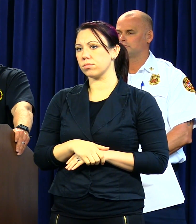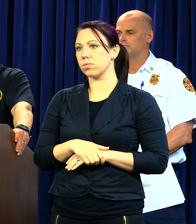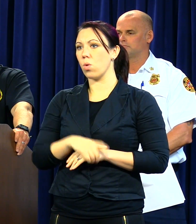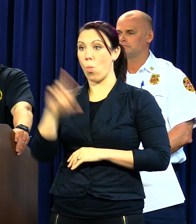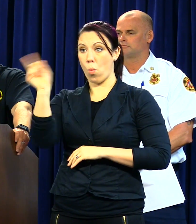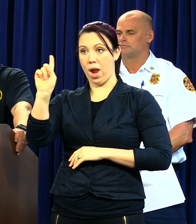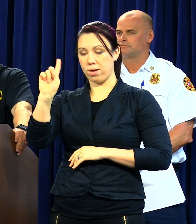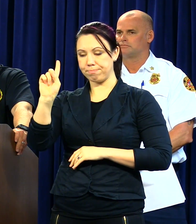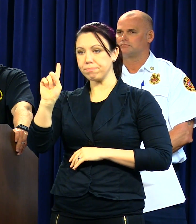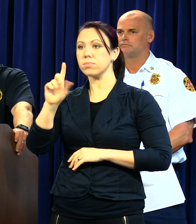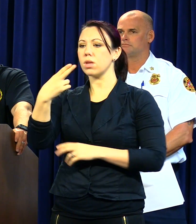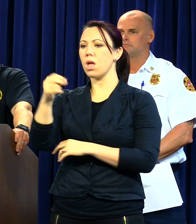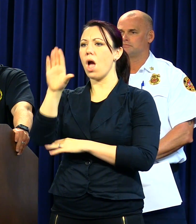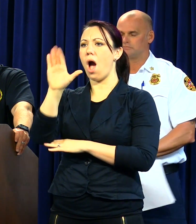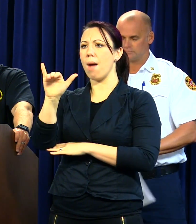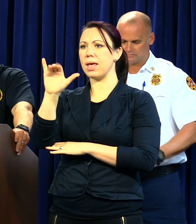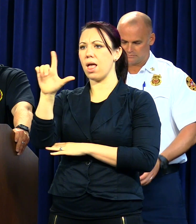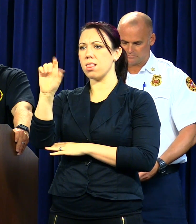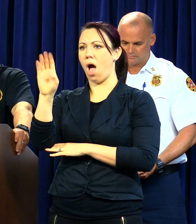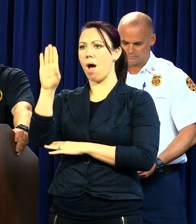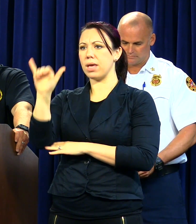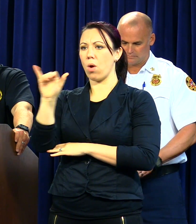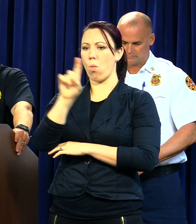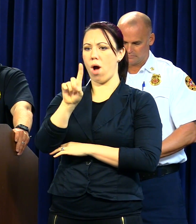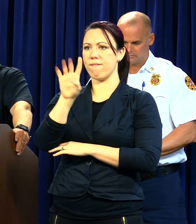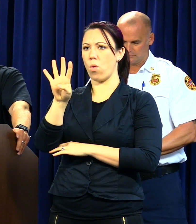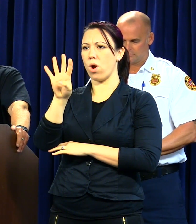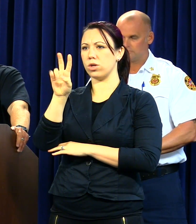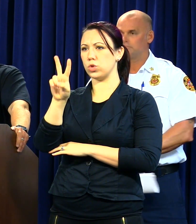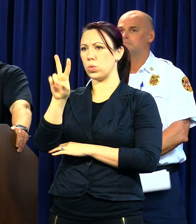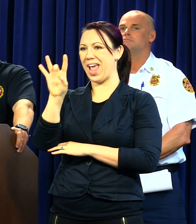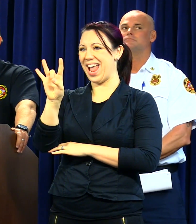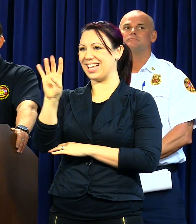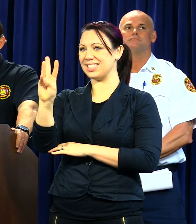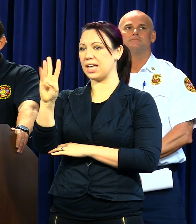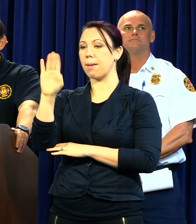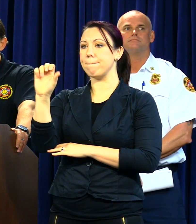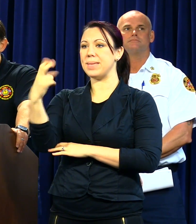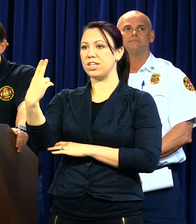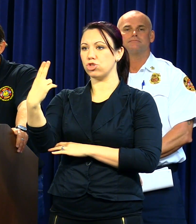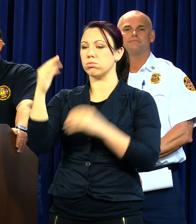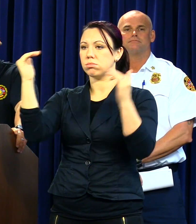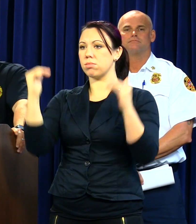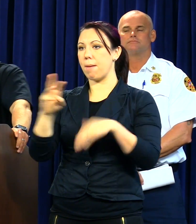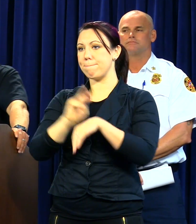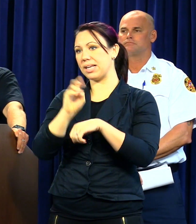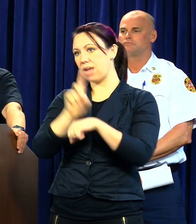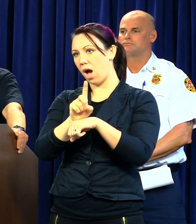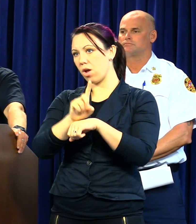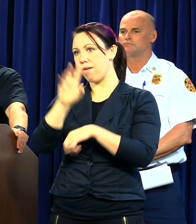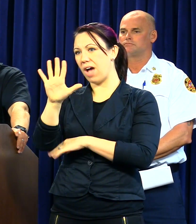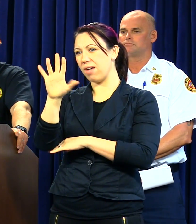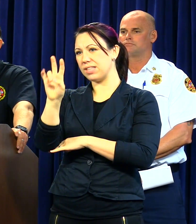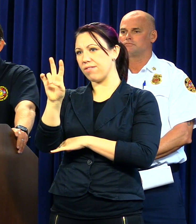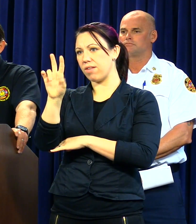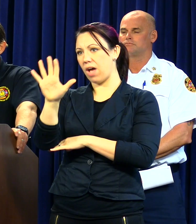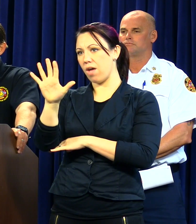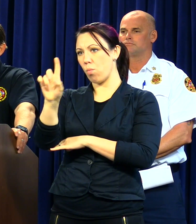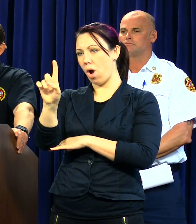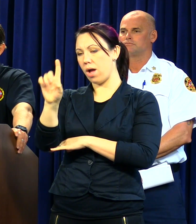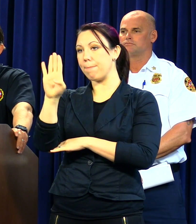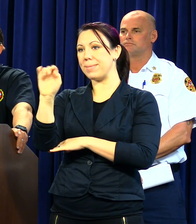Locations are Hobby Lobby at 14286 Beach Boulevard, McDonald's at 5751 Beach